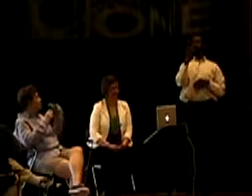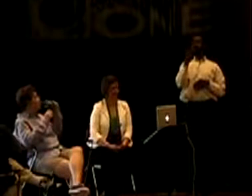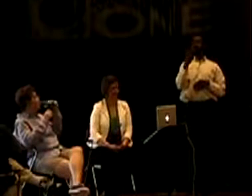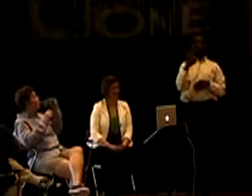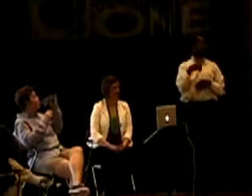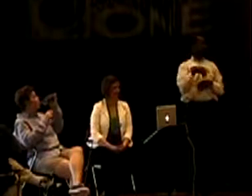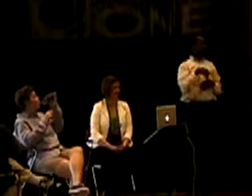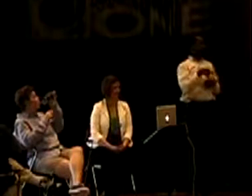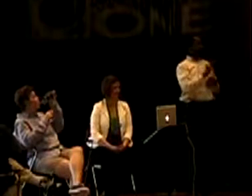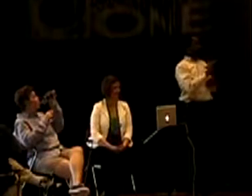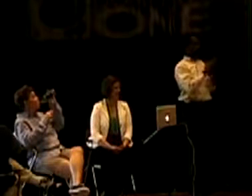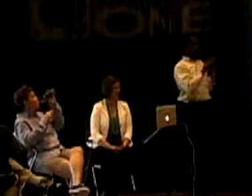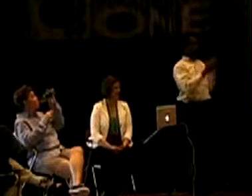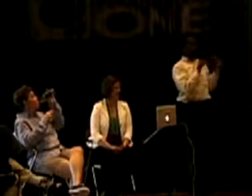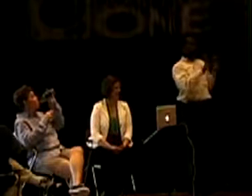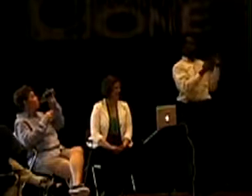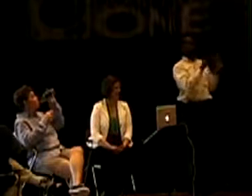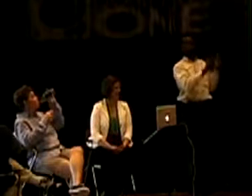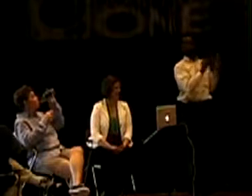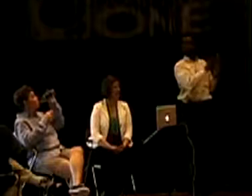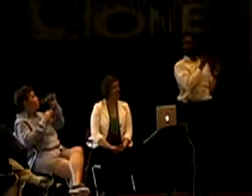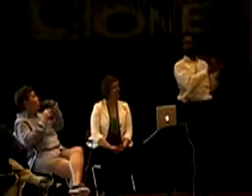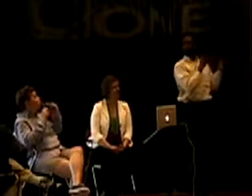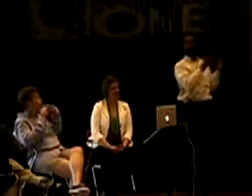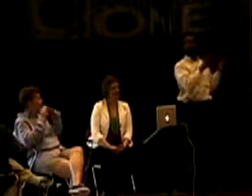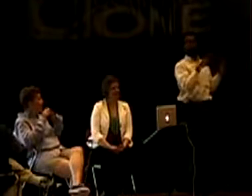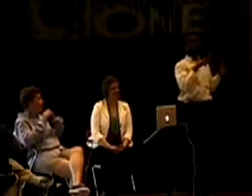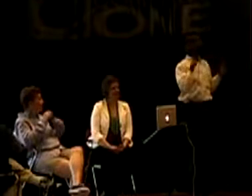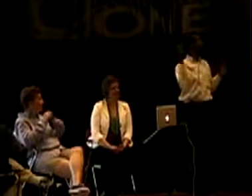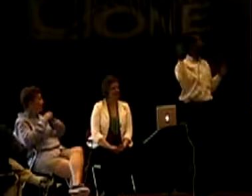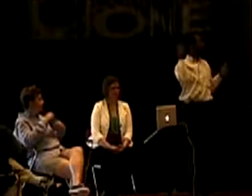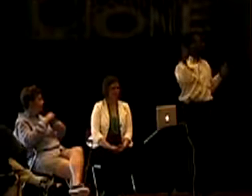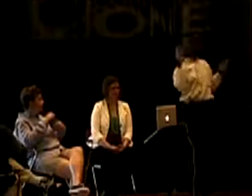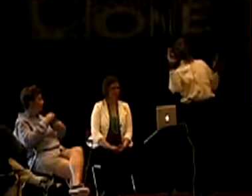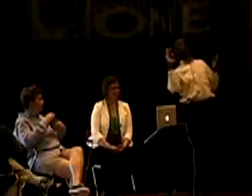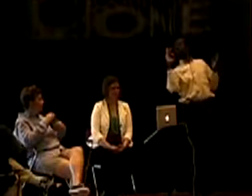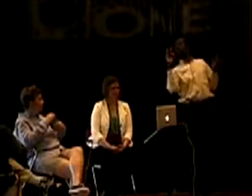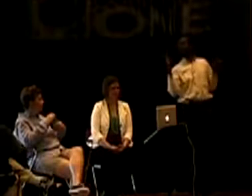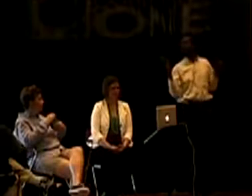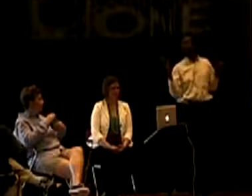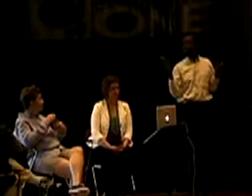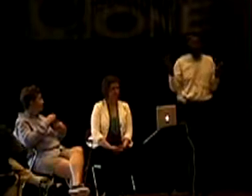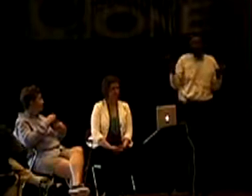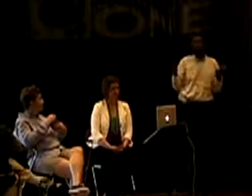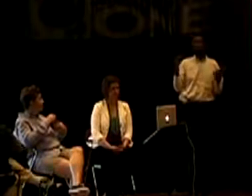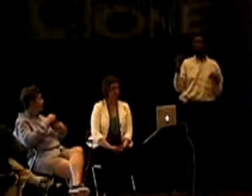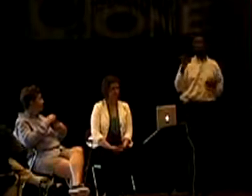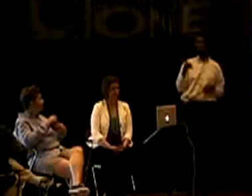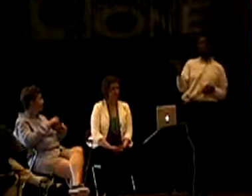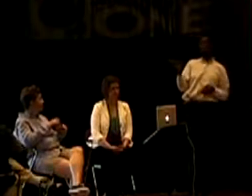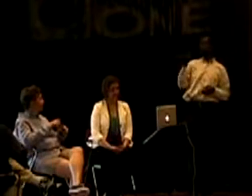signing it. You know, it's a part of their world, a part of their reality. So a lot of it was inspired by them. But then a lot of